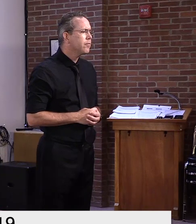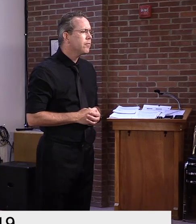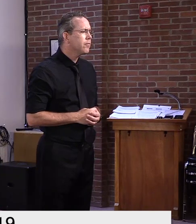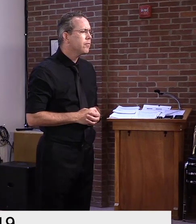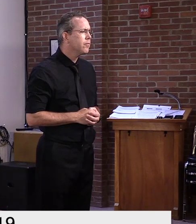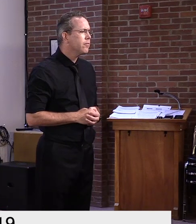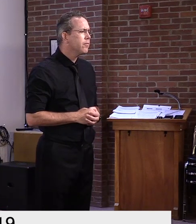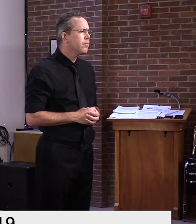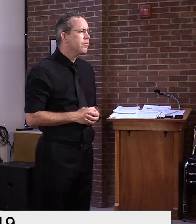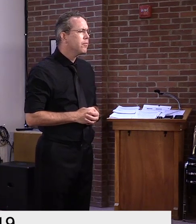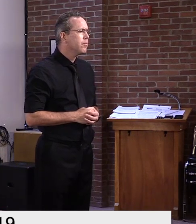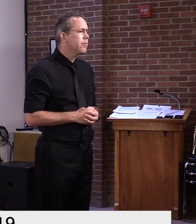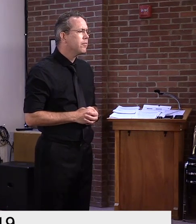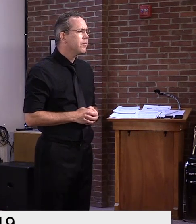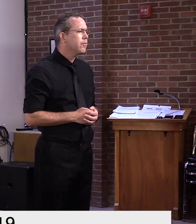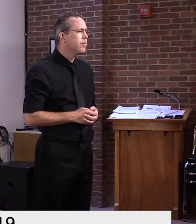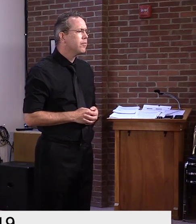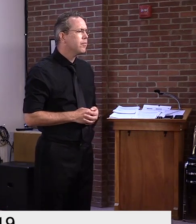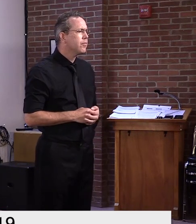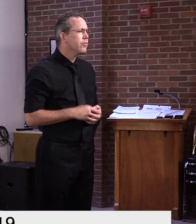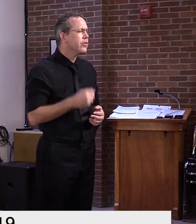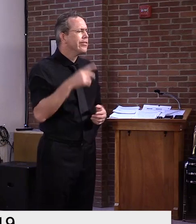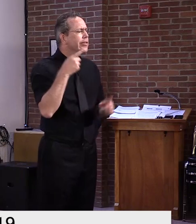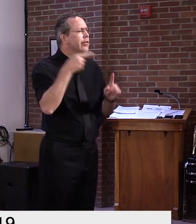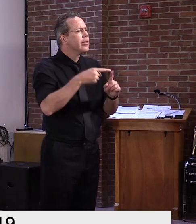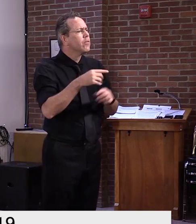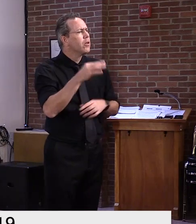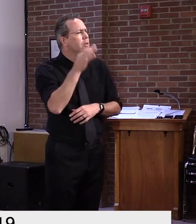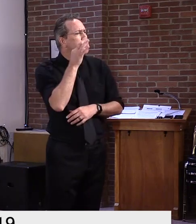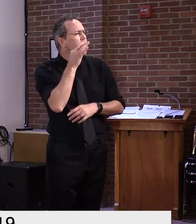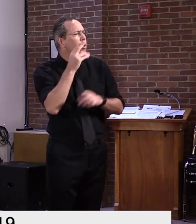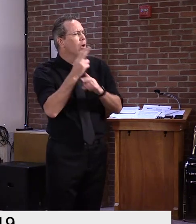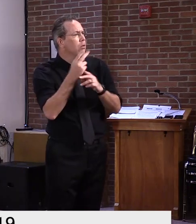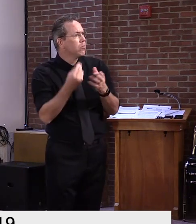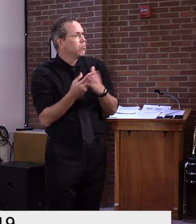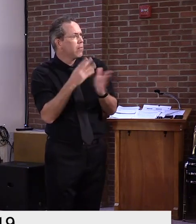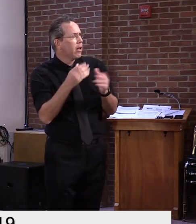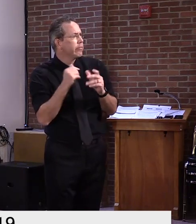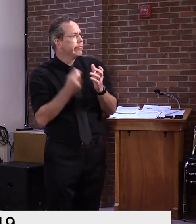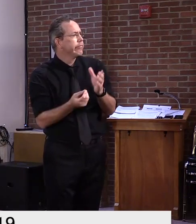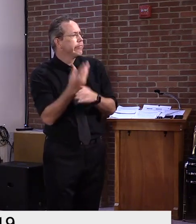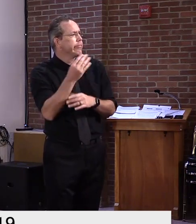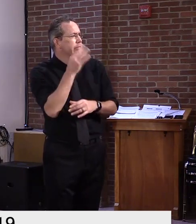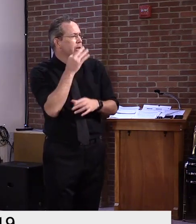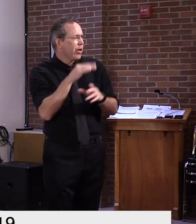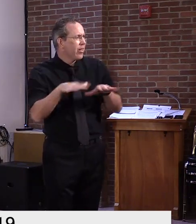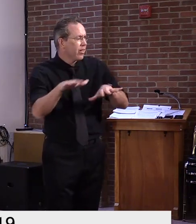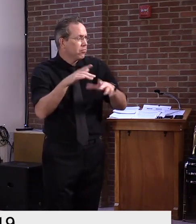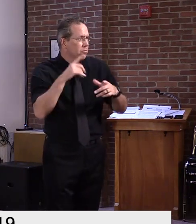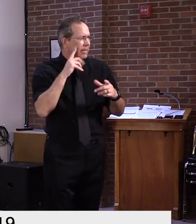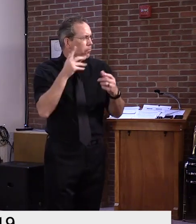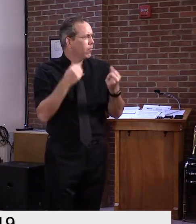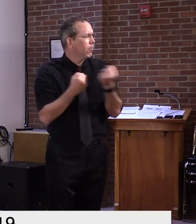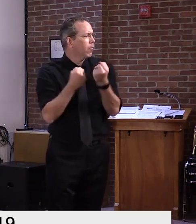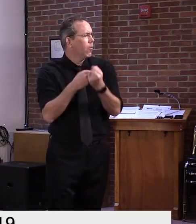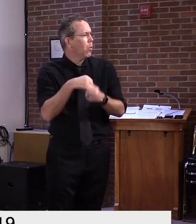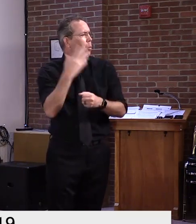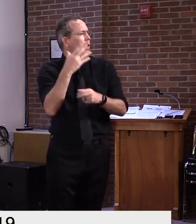you aware of these concerns? And if the House and Senate do reconcile their versions of the bill, would you veto